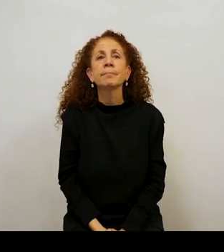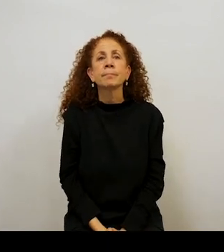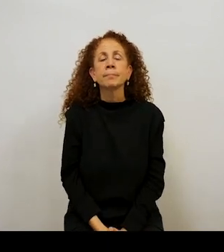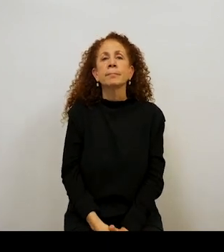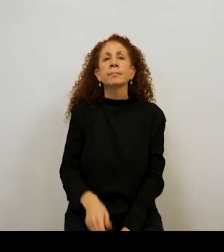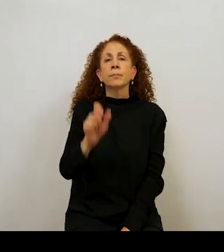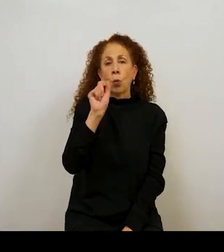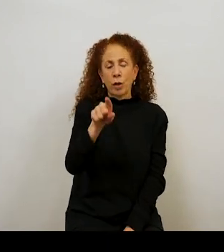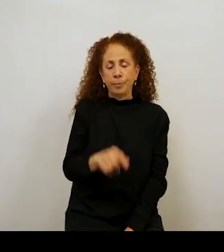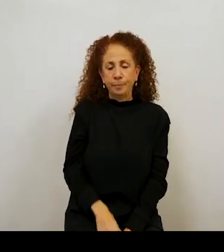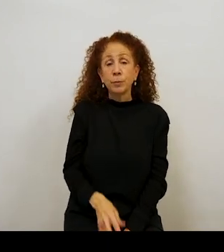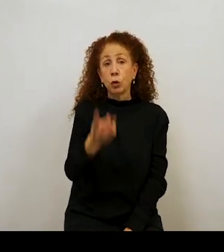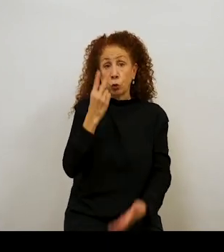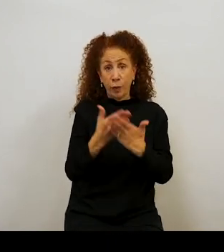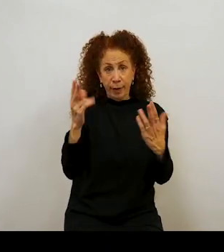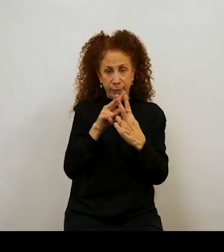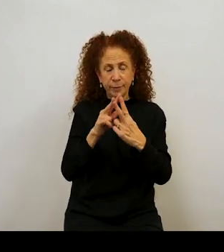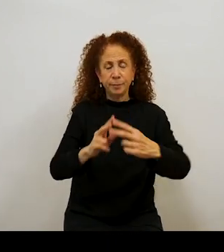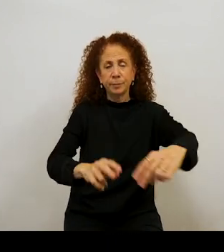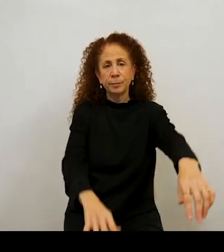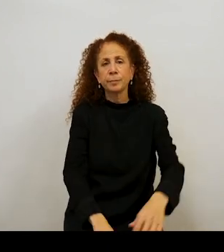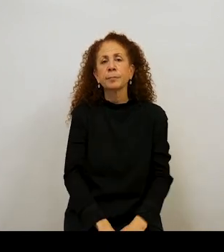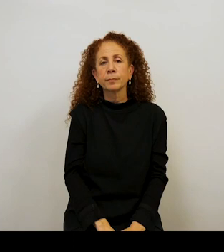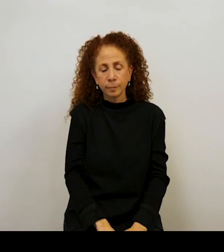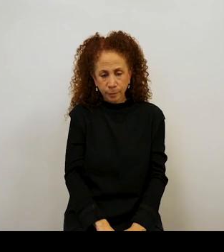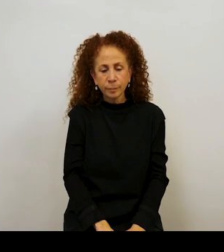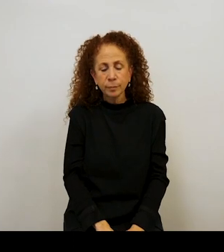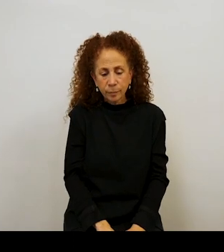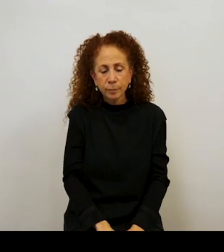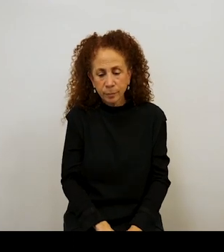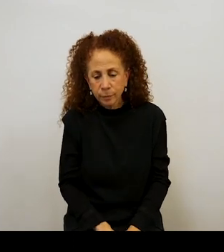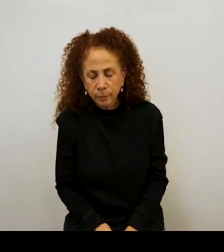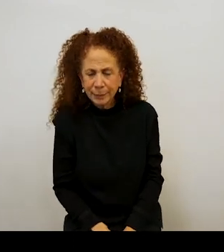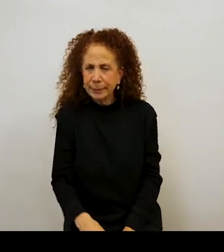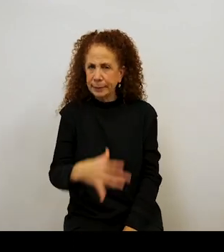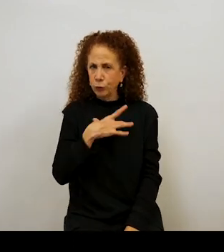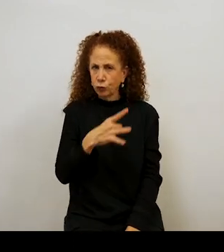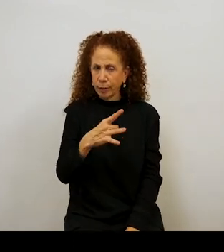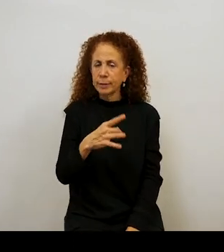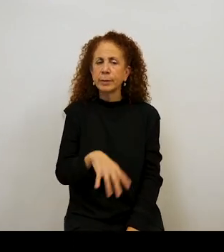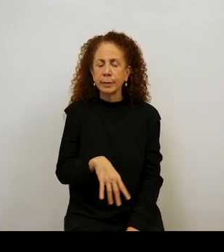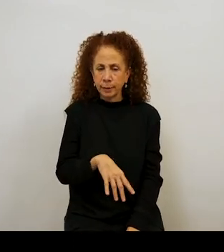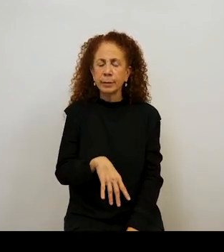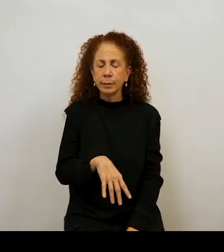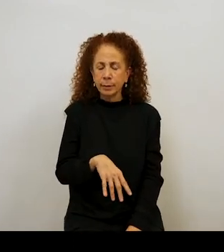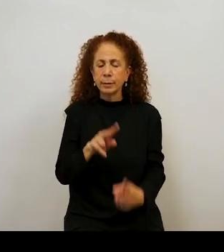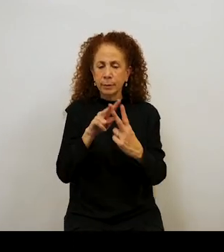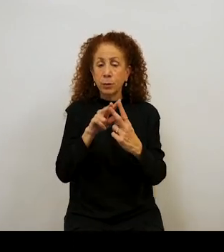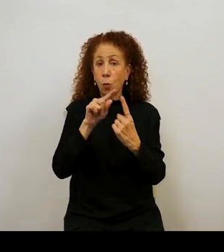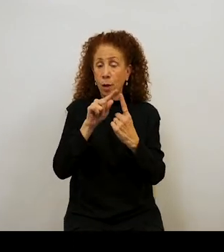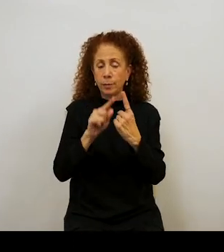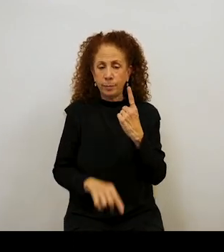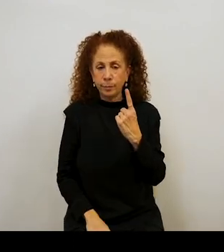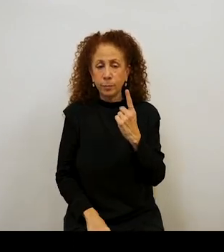Mm-hmm. There are a few things that really reading across your works I thought were interesting threads. And one of the things I noticed